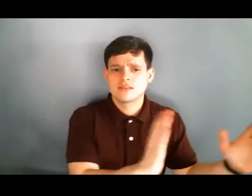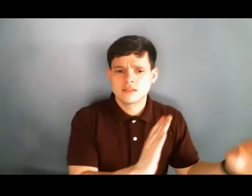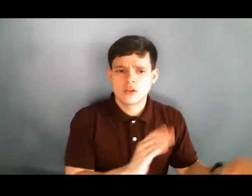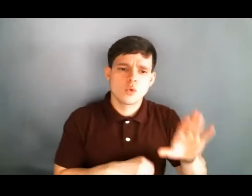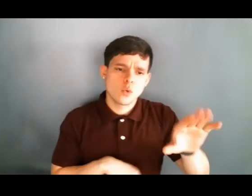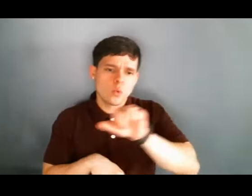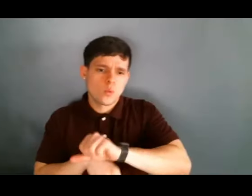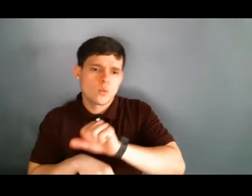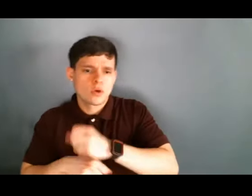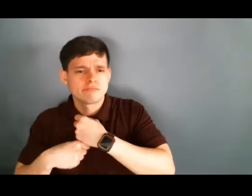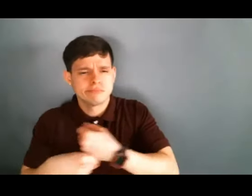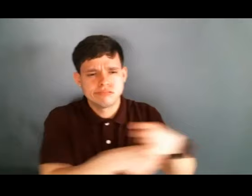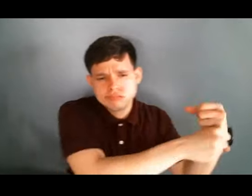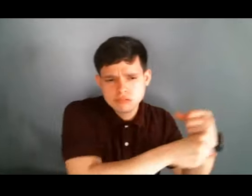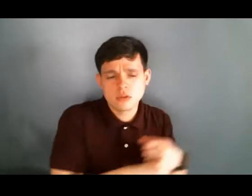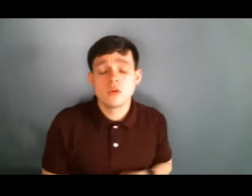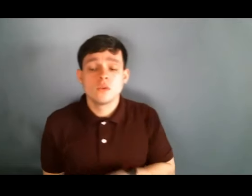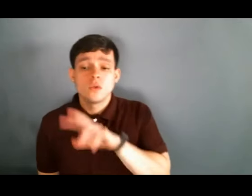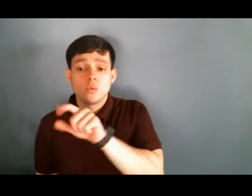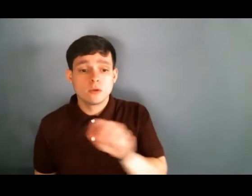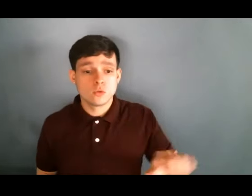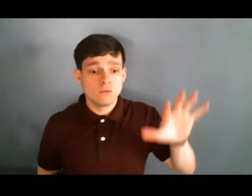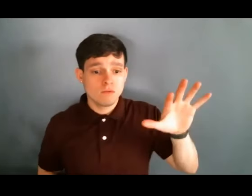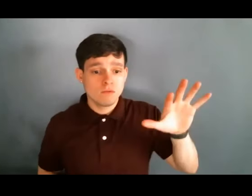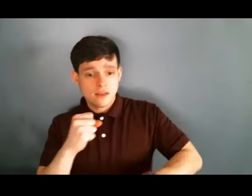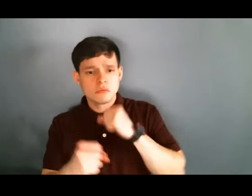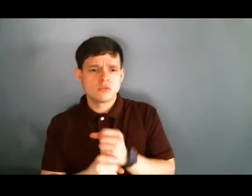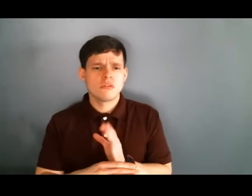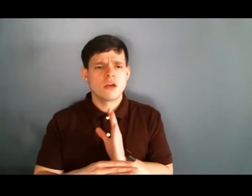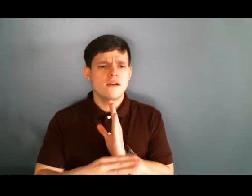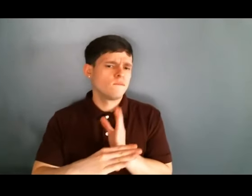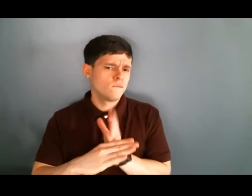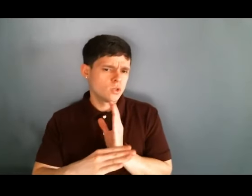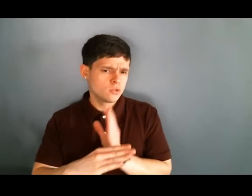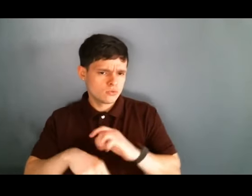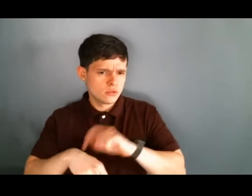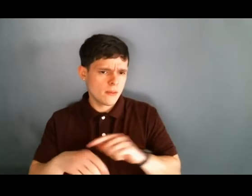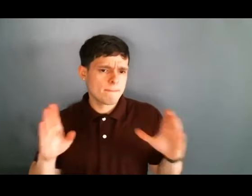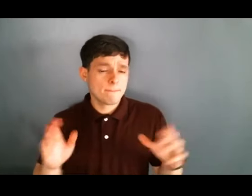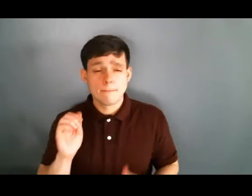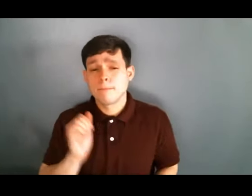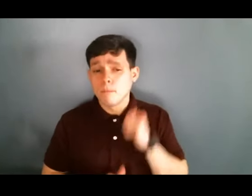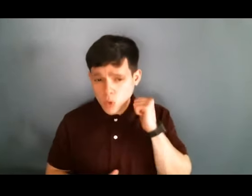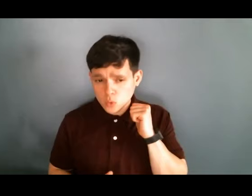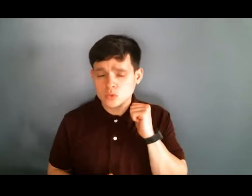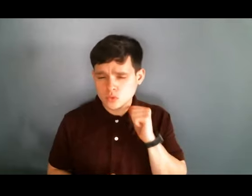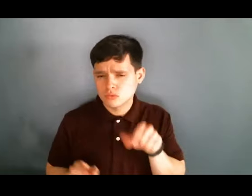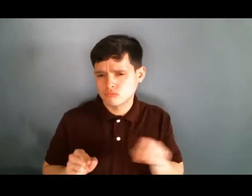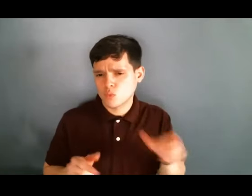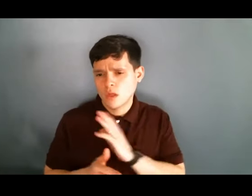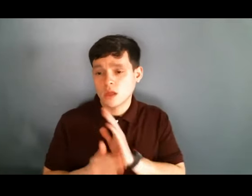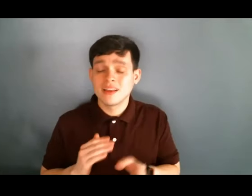your work. So 3 to 5 years is the average amount of time most projects take to complete. If you are on a